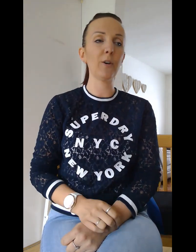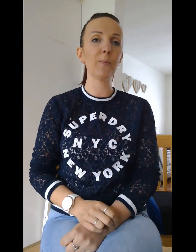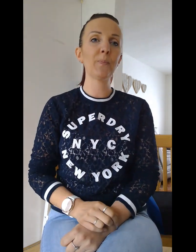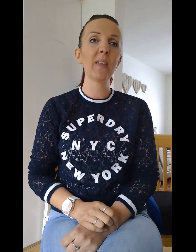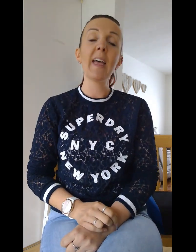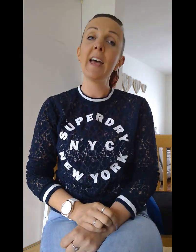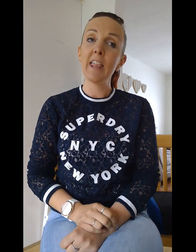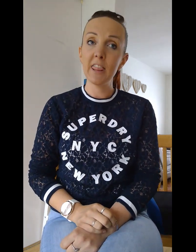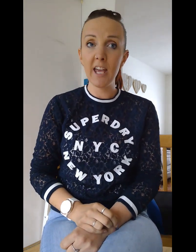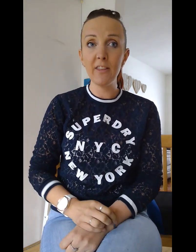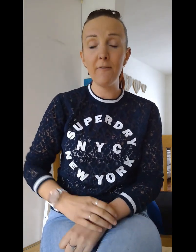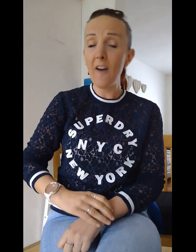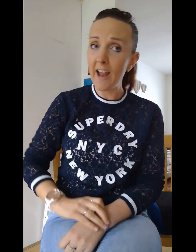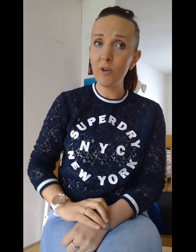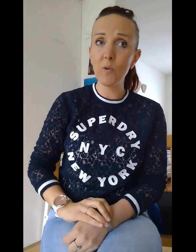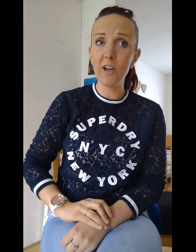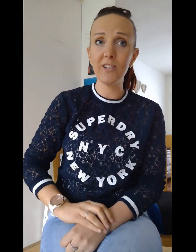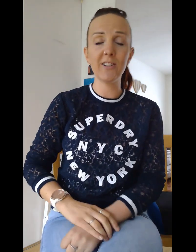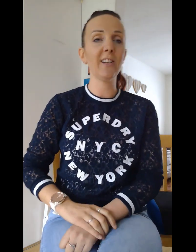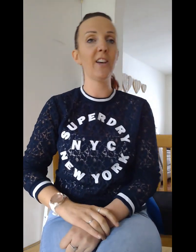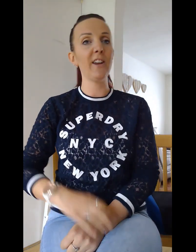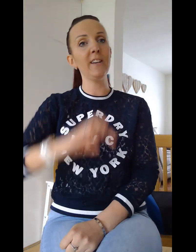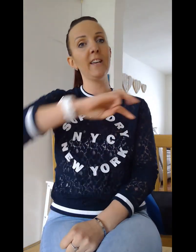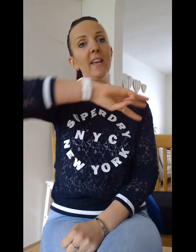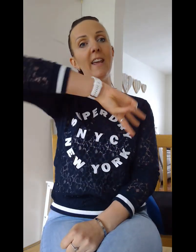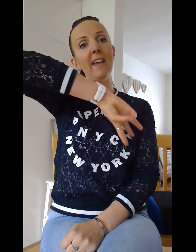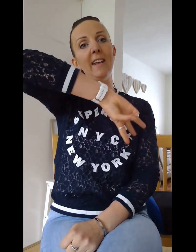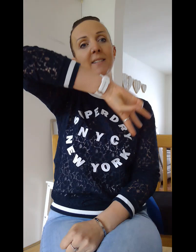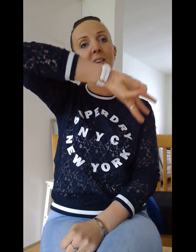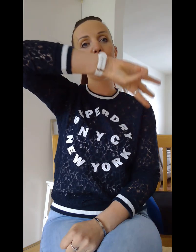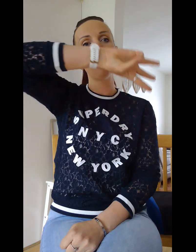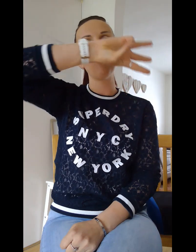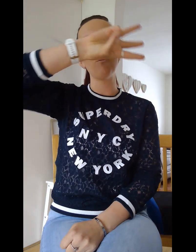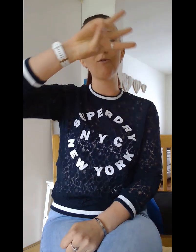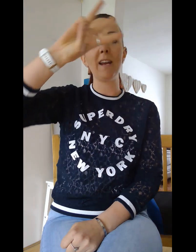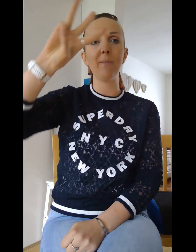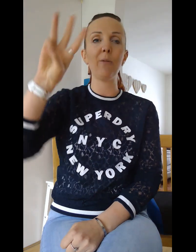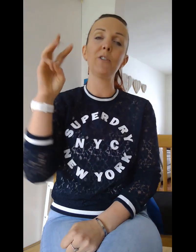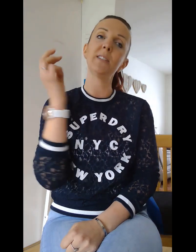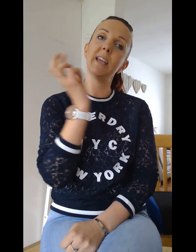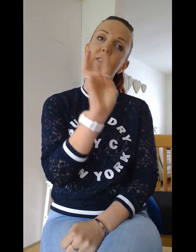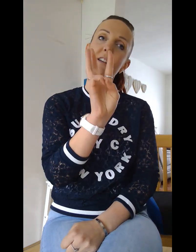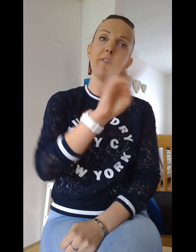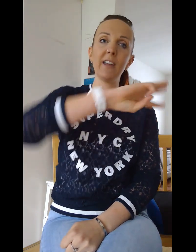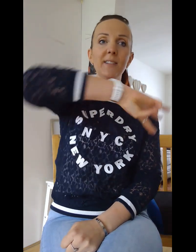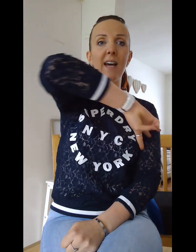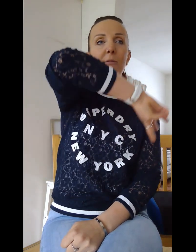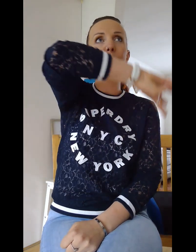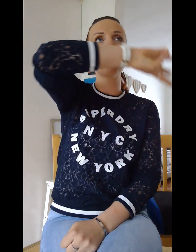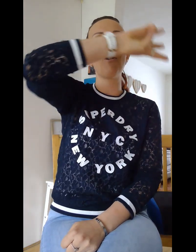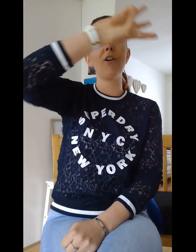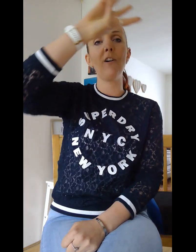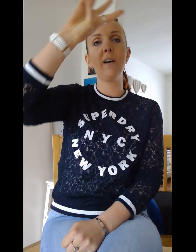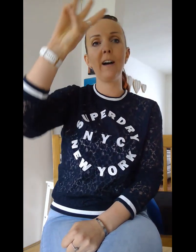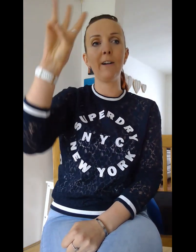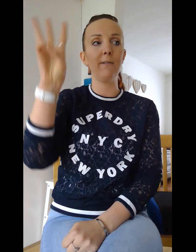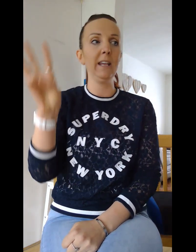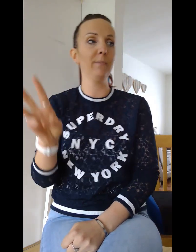beautiful. And then the final word you're gonna learn is rainbow. We just take three fingers and we draw a